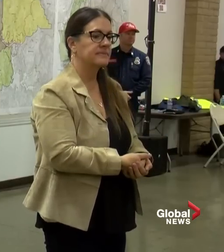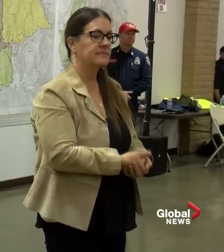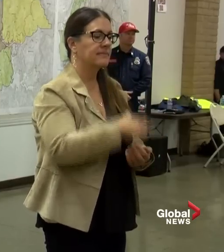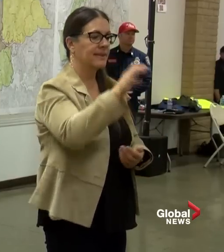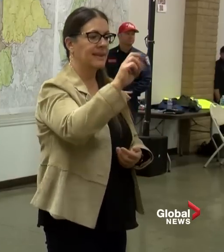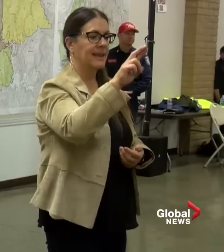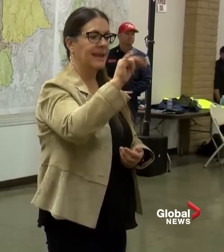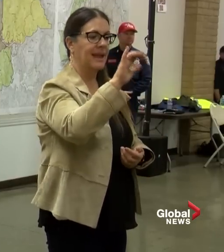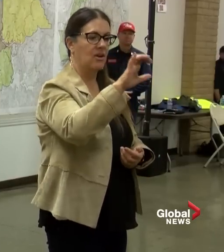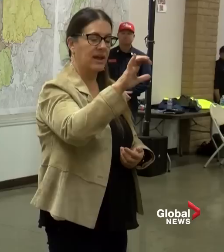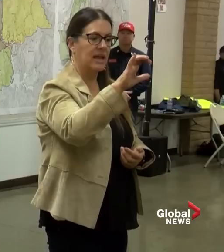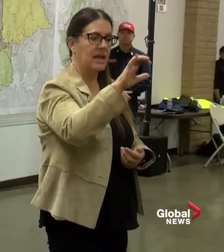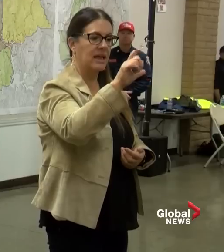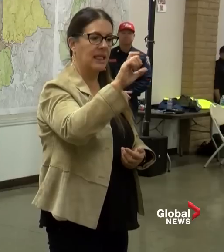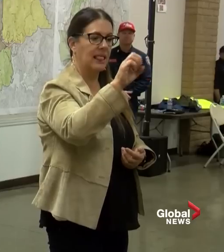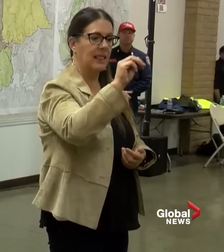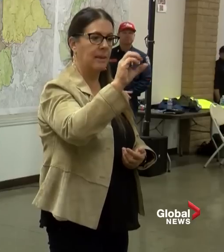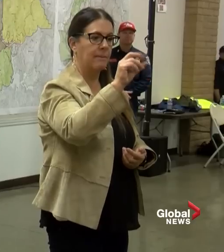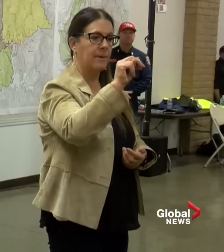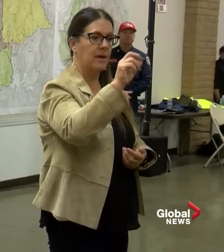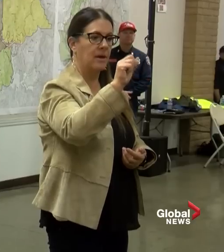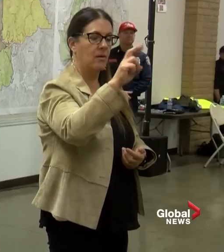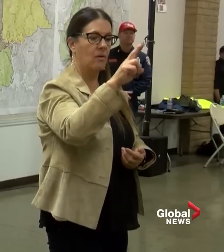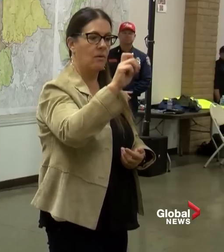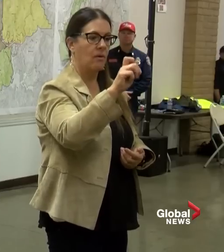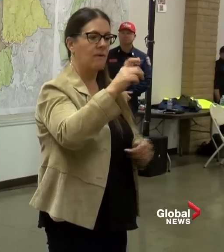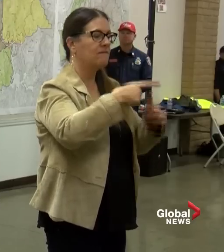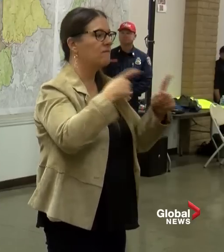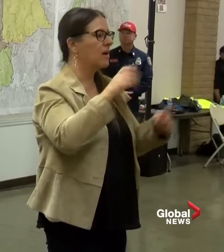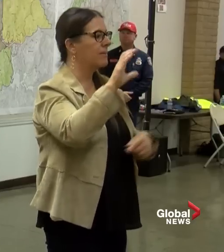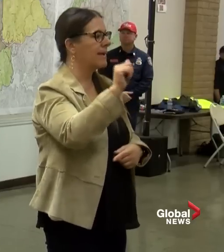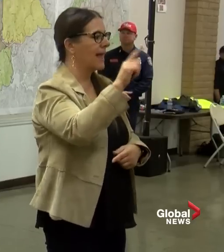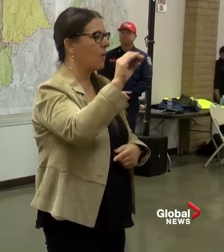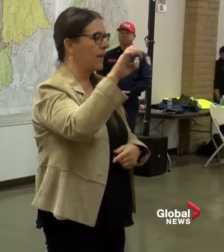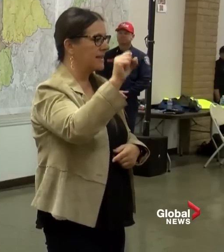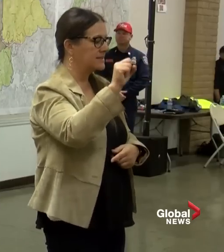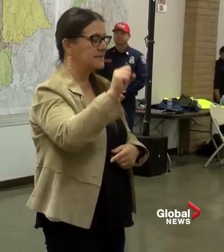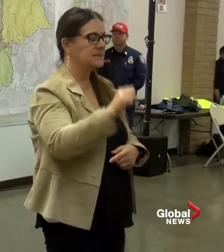Eric Limerow from OES.